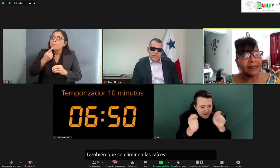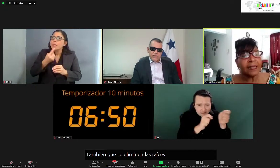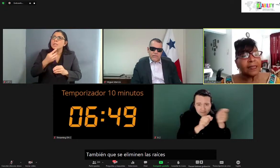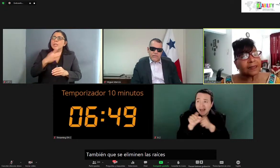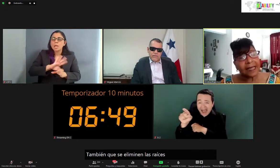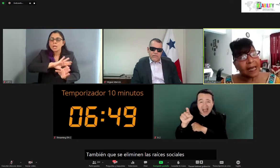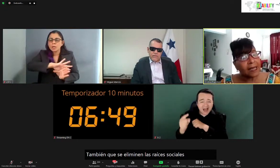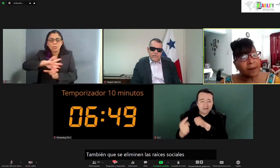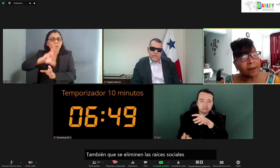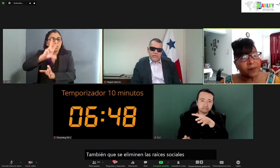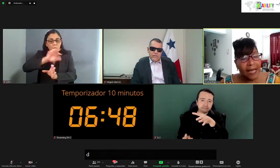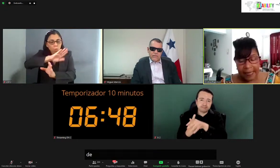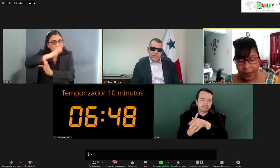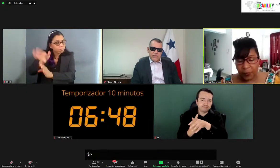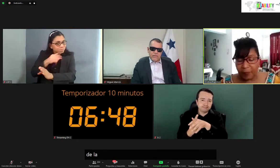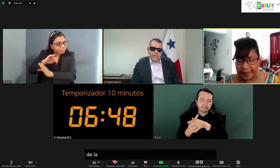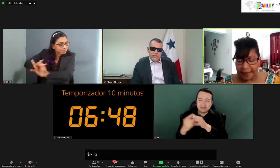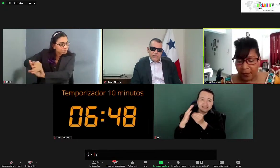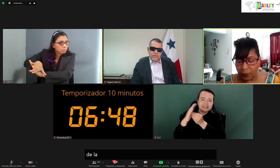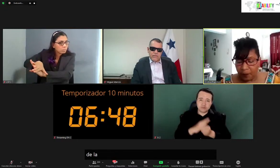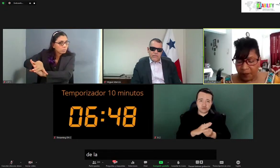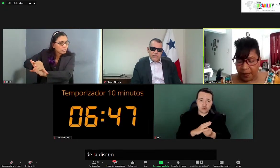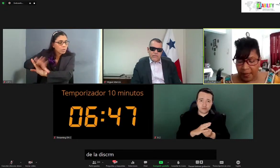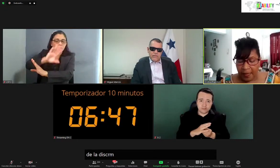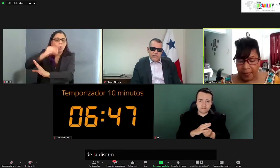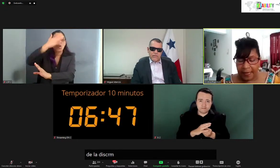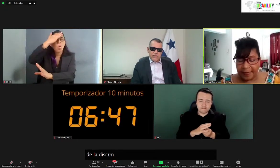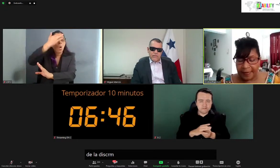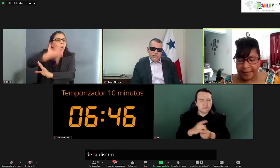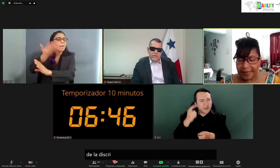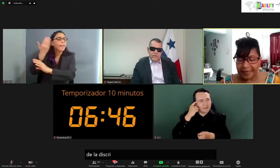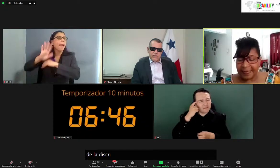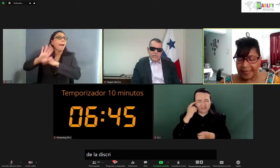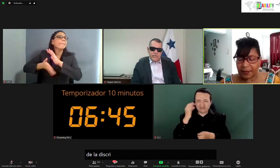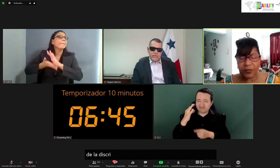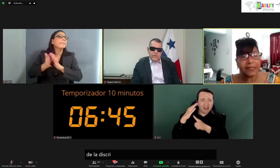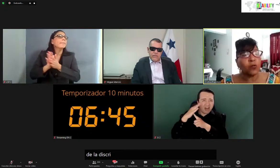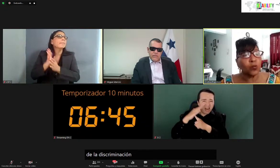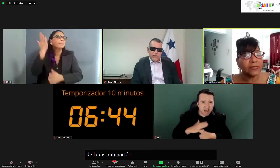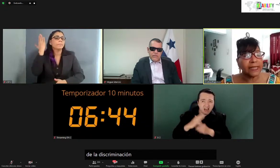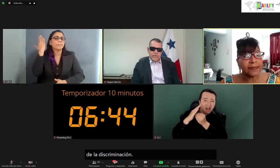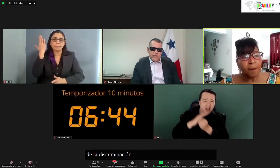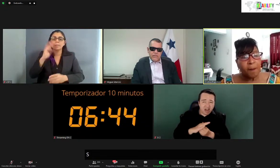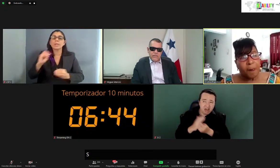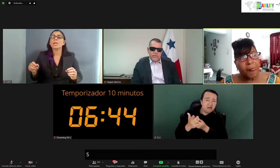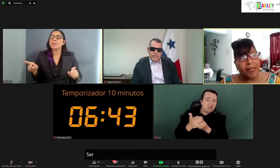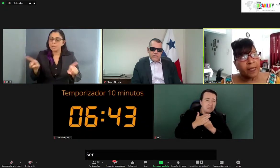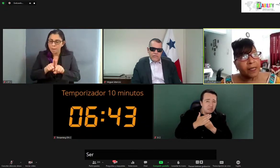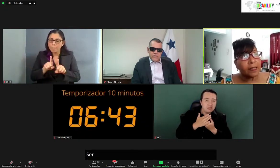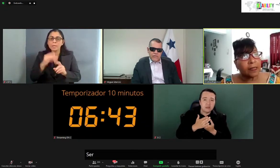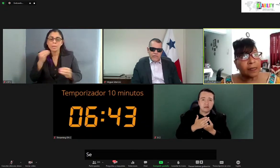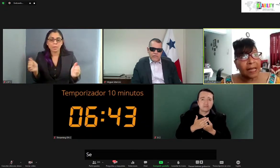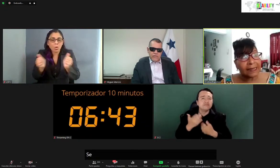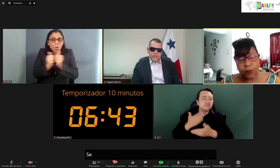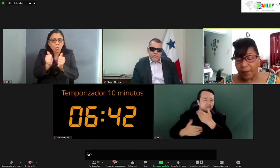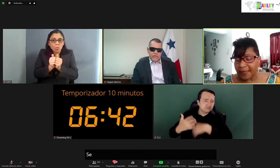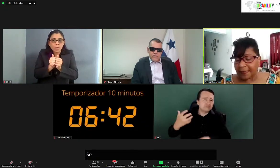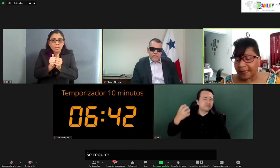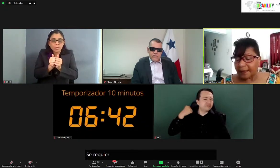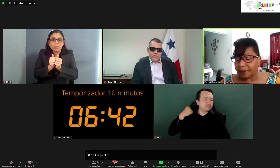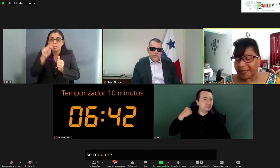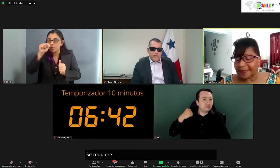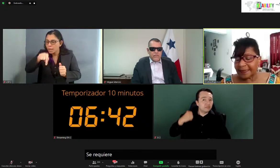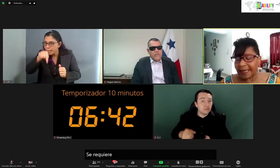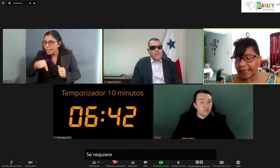and so that the exclusion of persons with disabilities would be something from the past